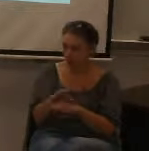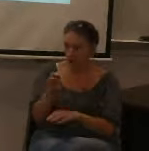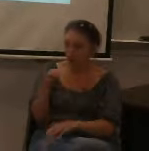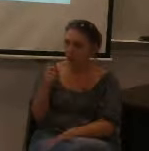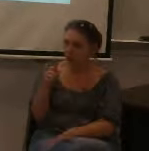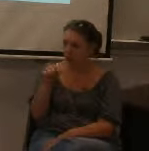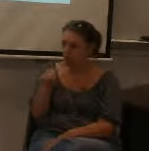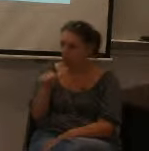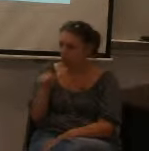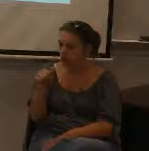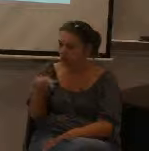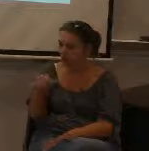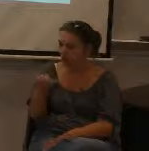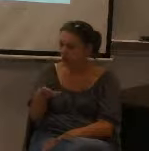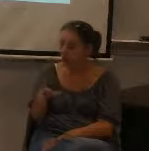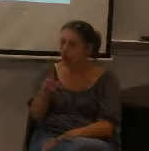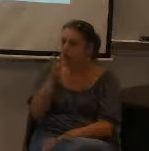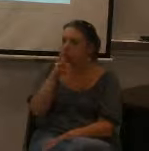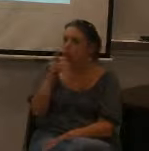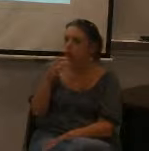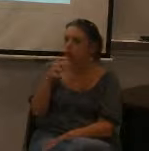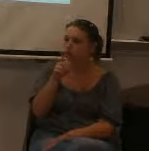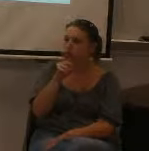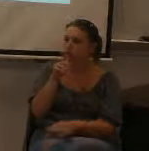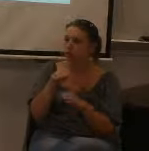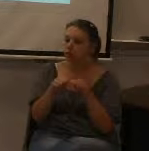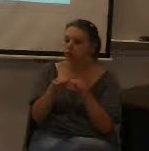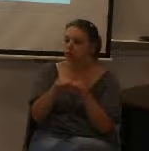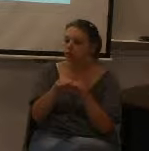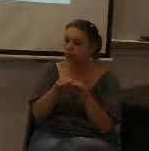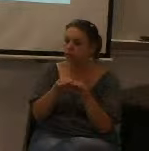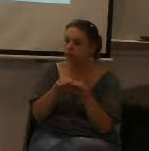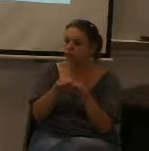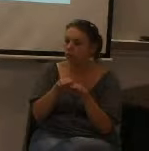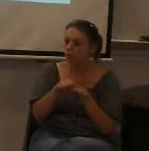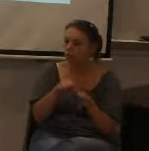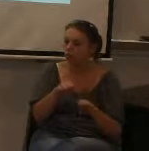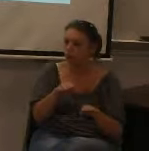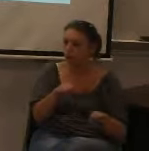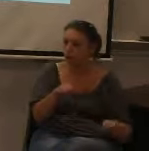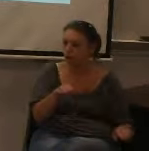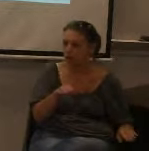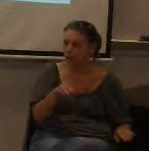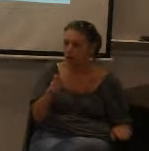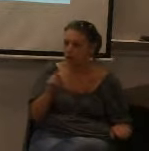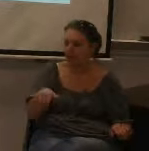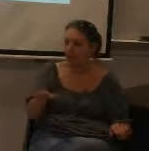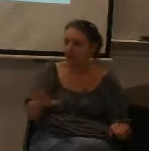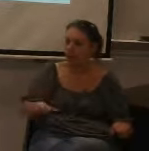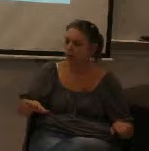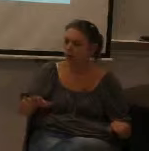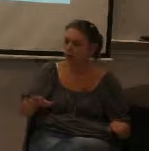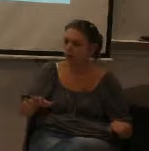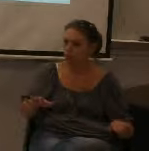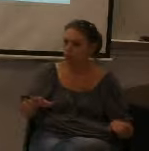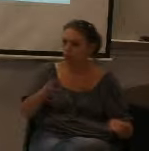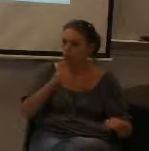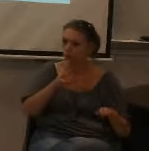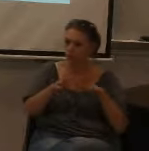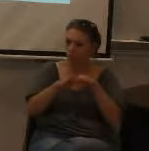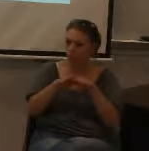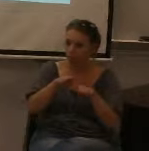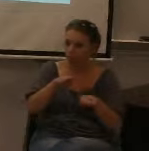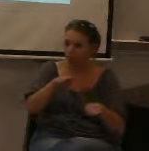Ogallala aquifer, the watersheds drain from that area. And before this